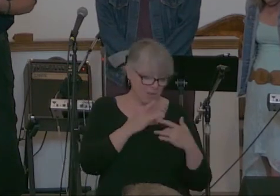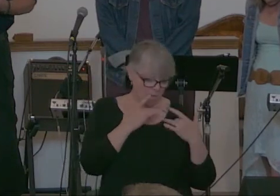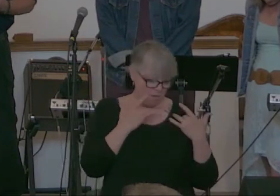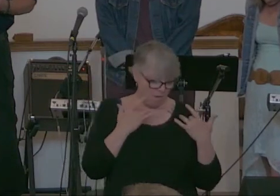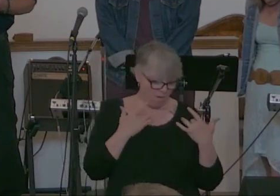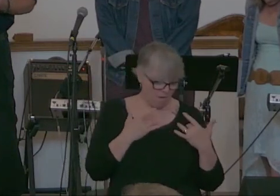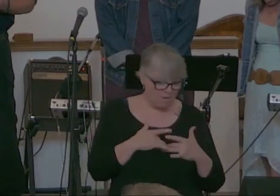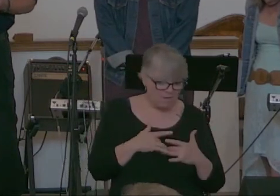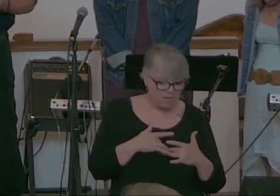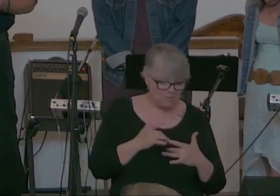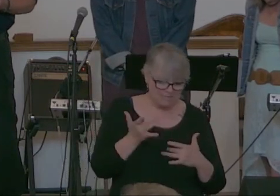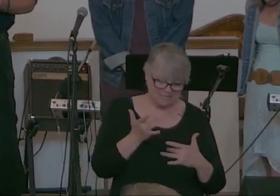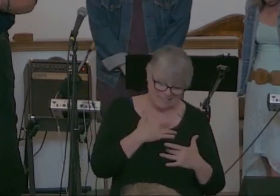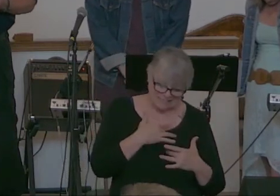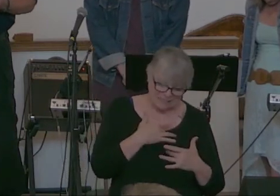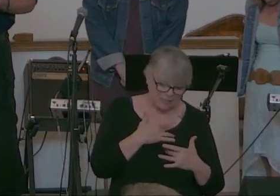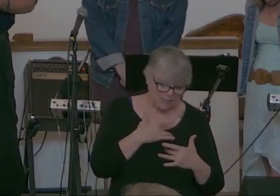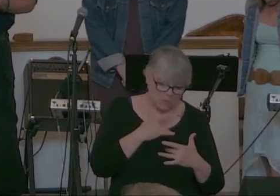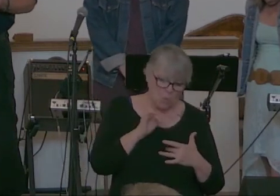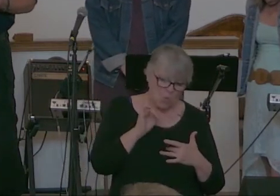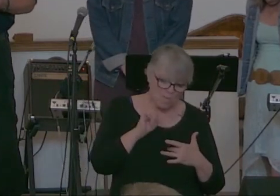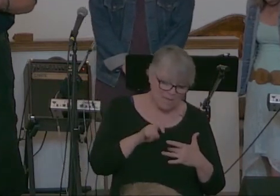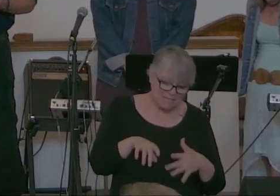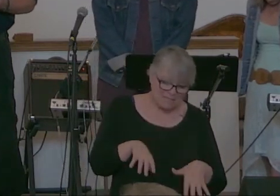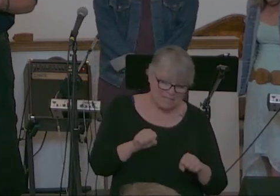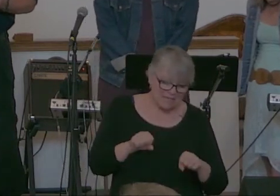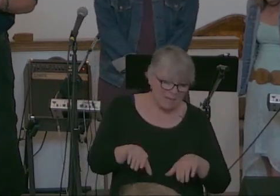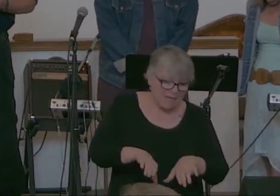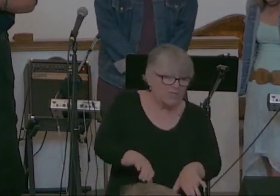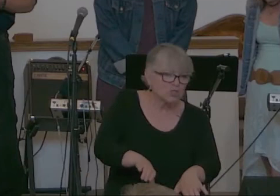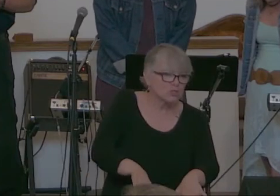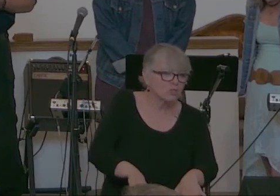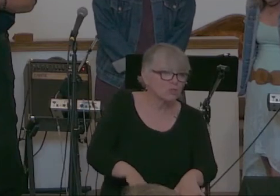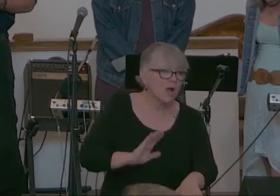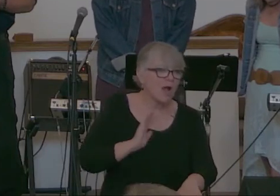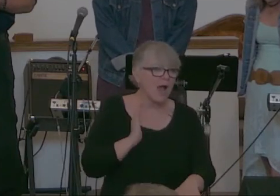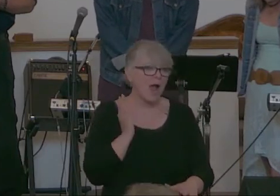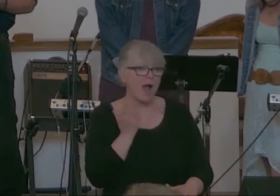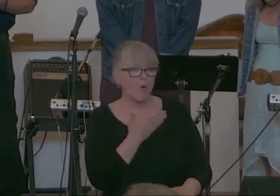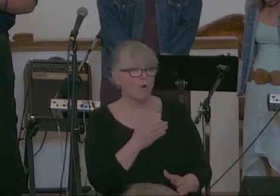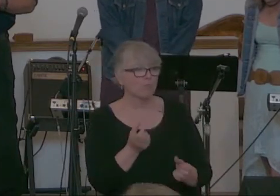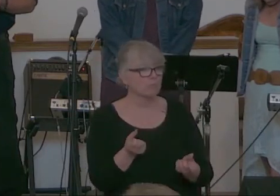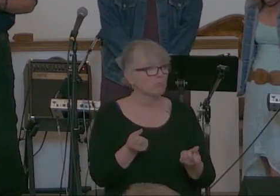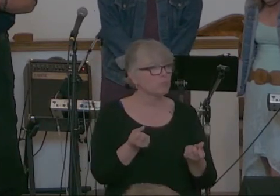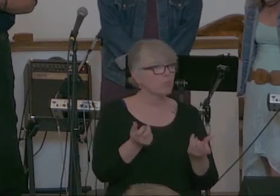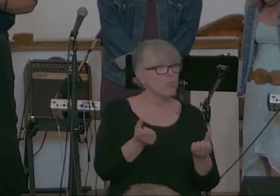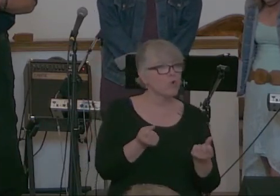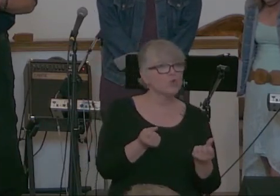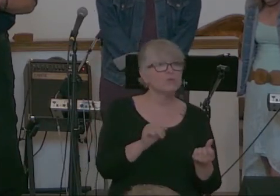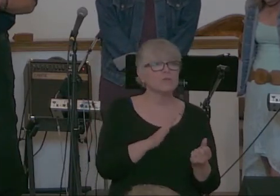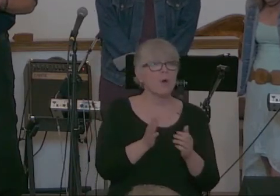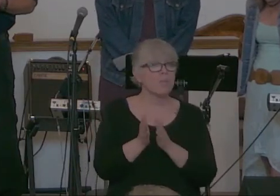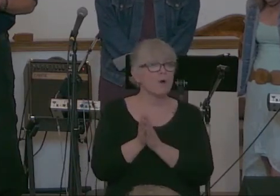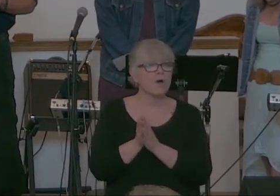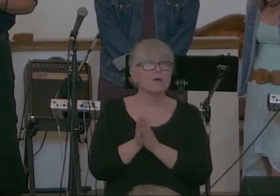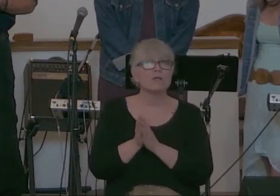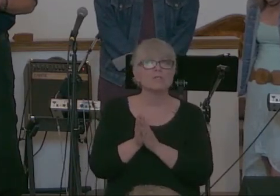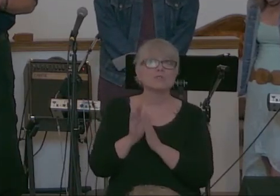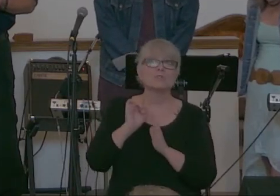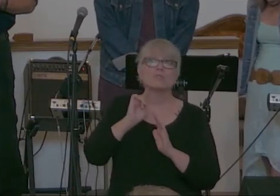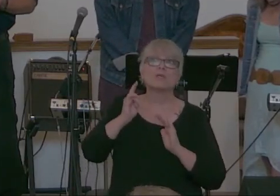moved, Father God, to action. Lord, let our words, Father God, our prayers come up to you, Father